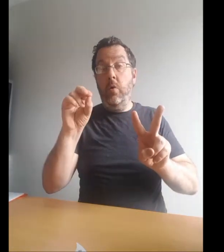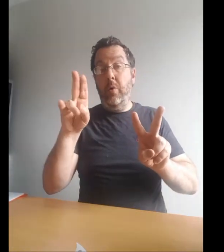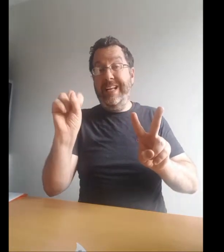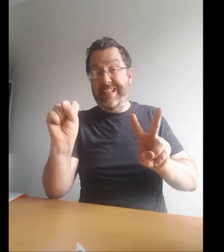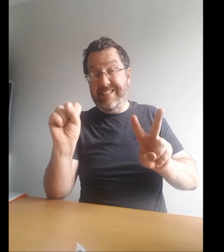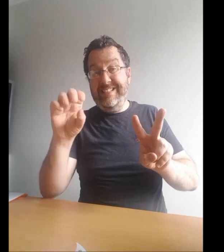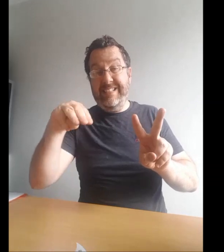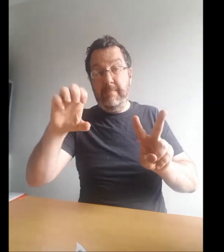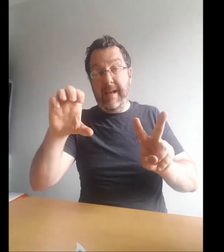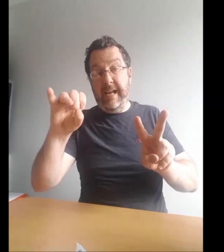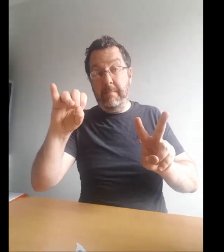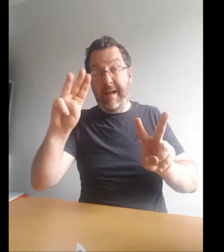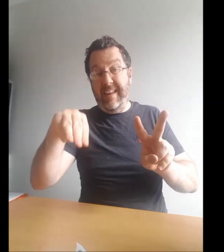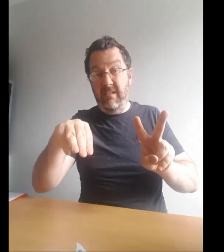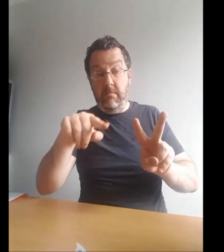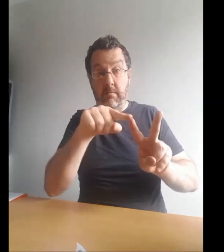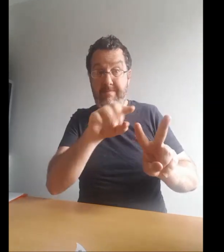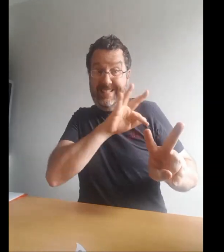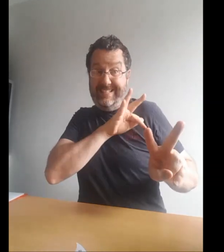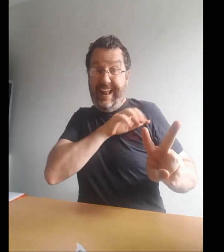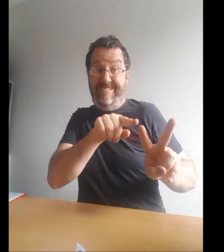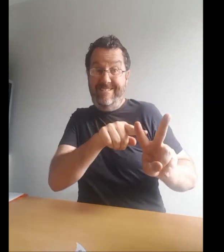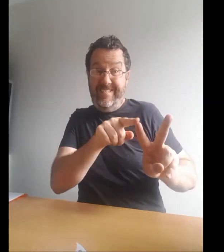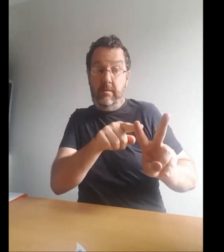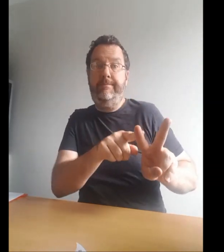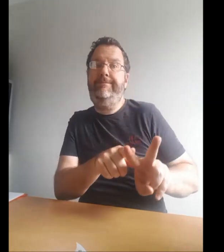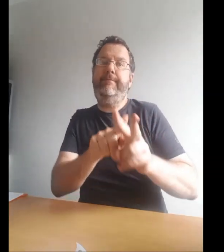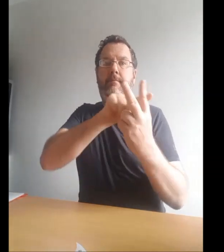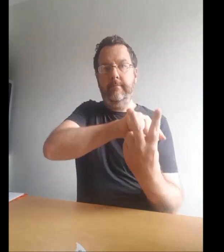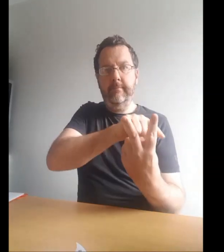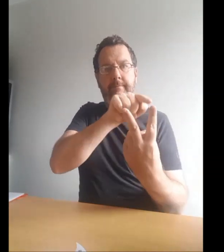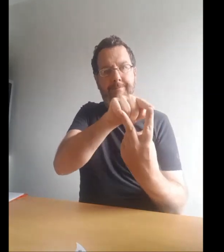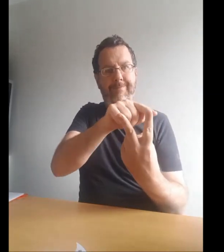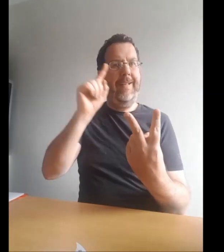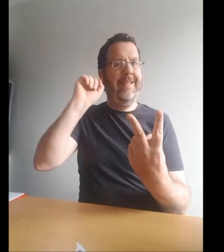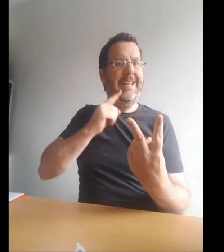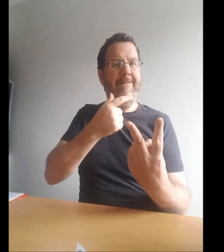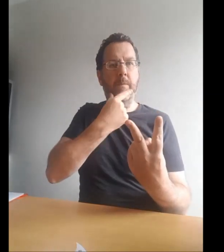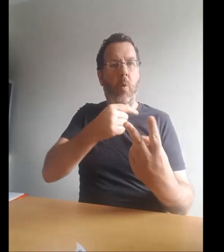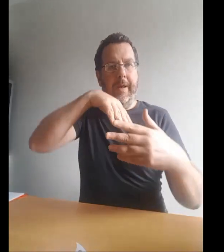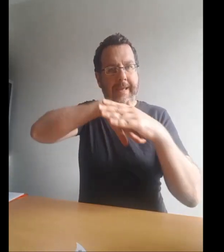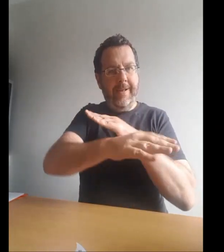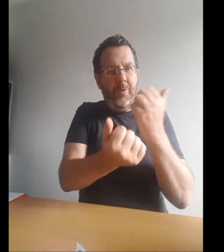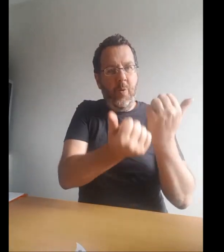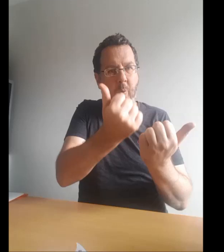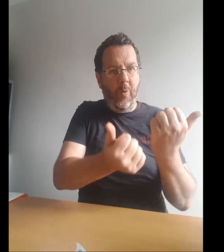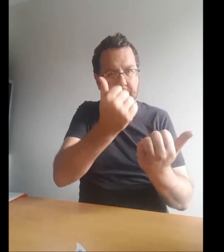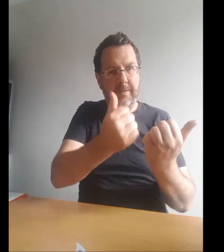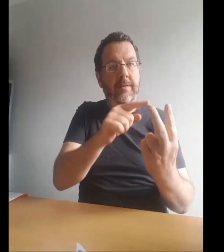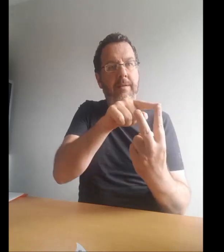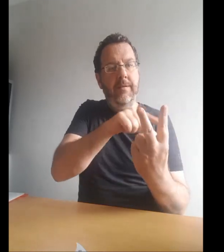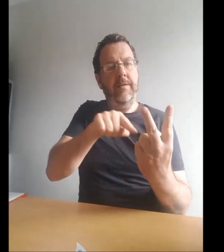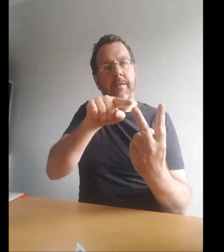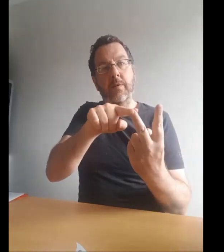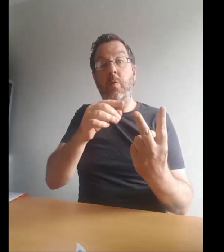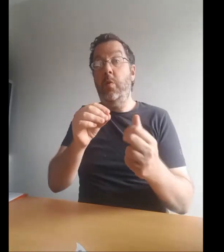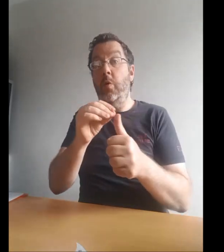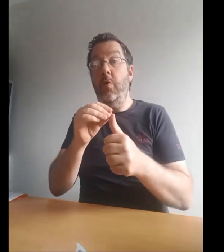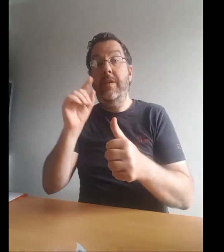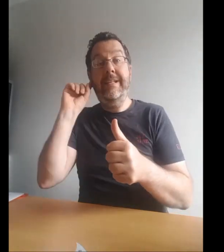McMahon himself, well, it is possible that he in fact was the one that went to court. And